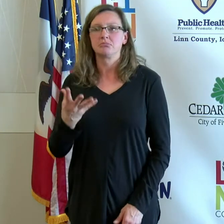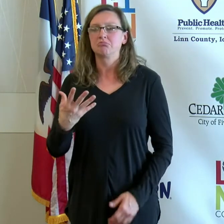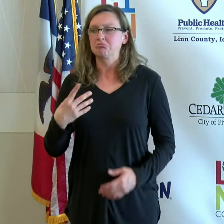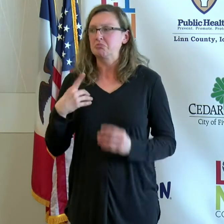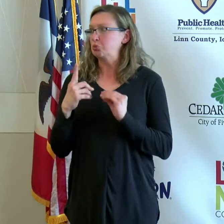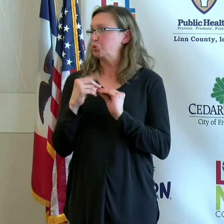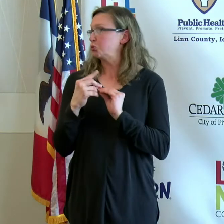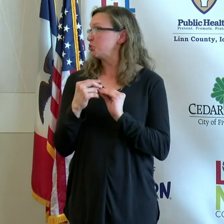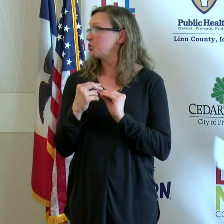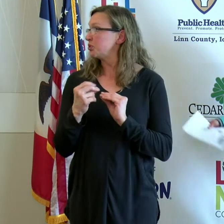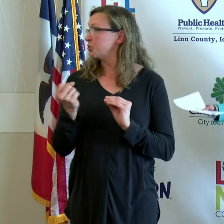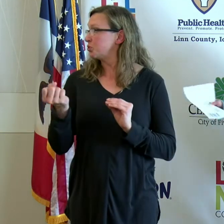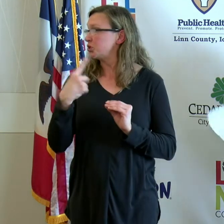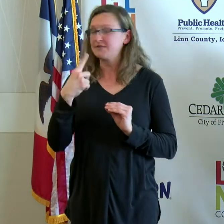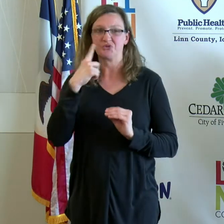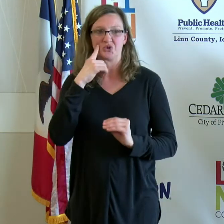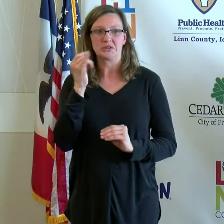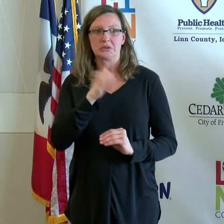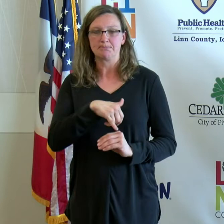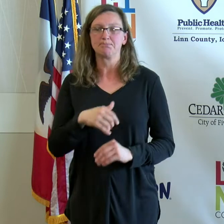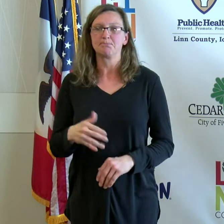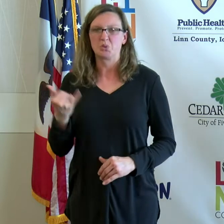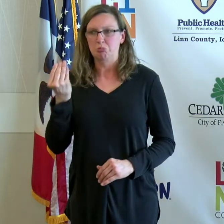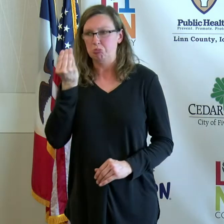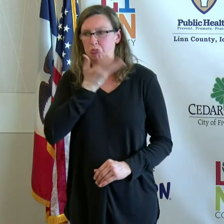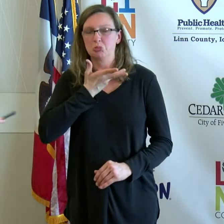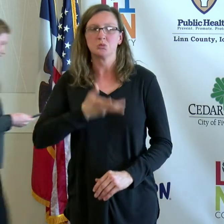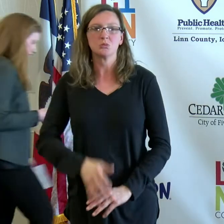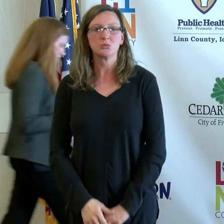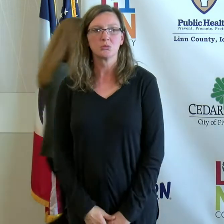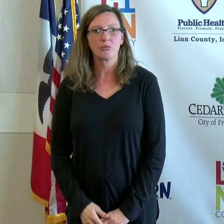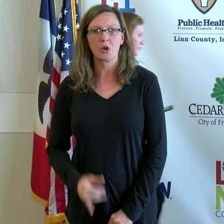Yep, go ahead.